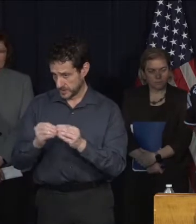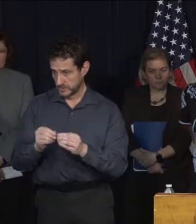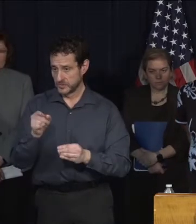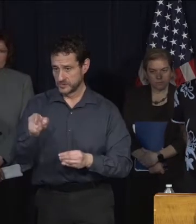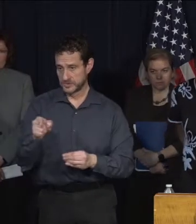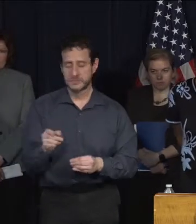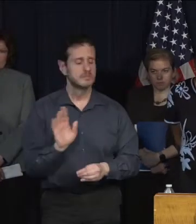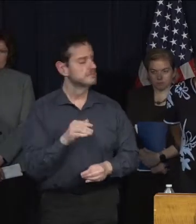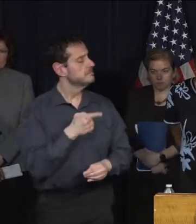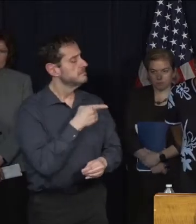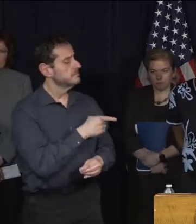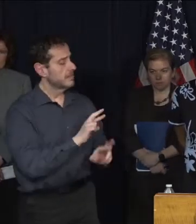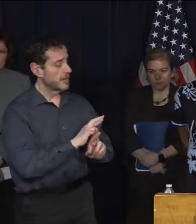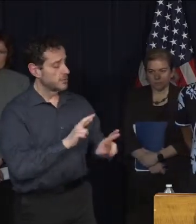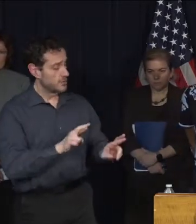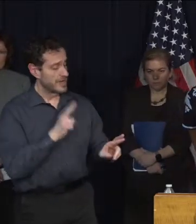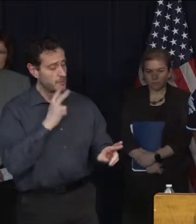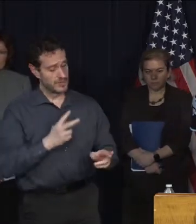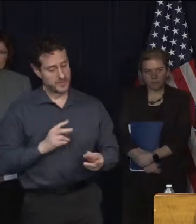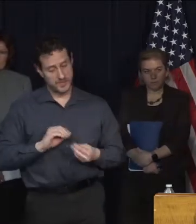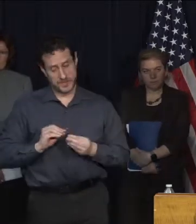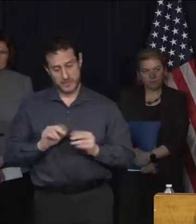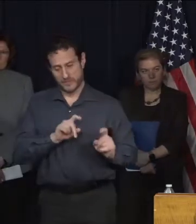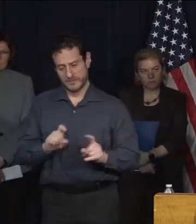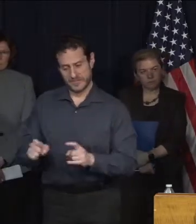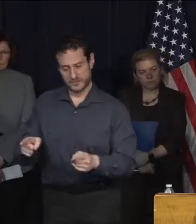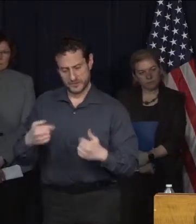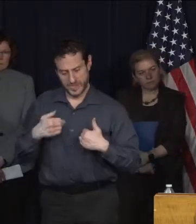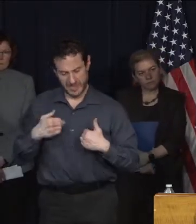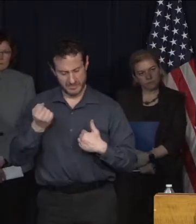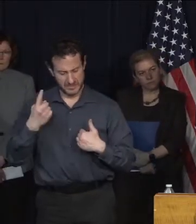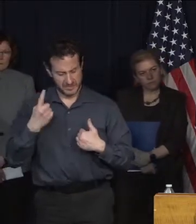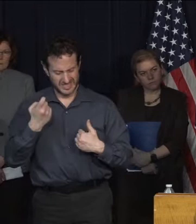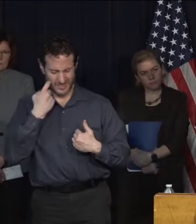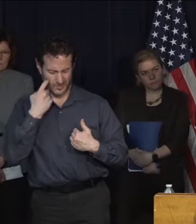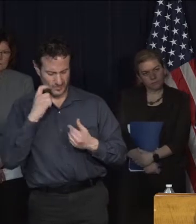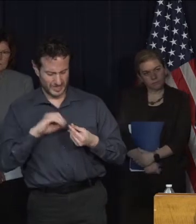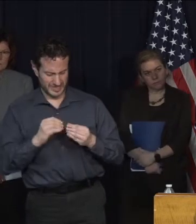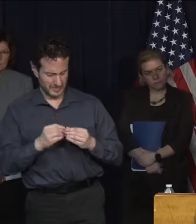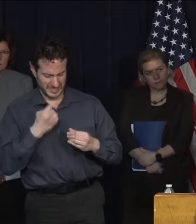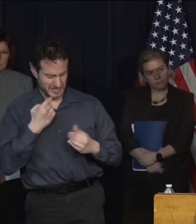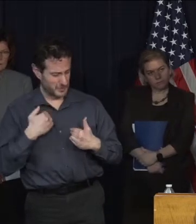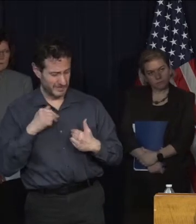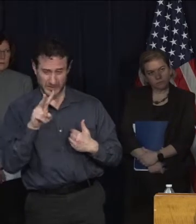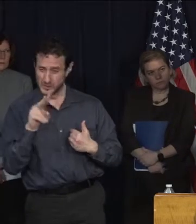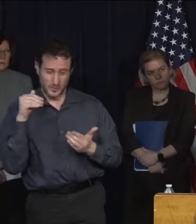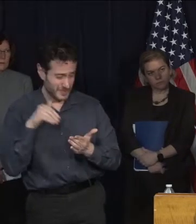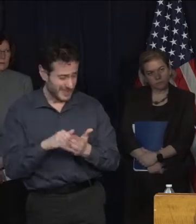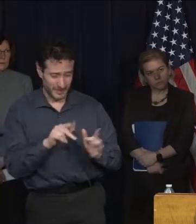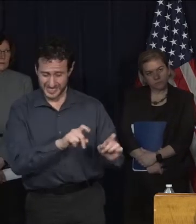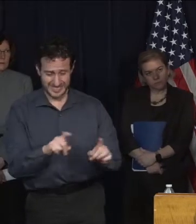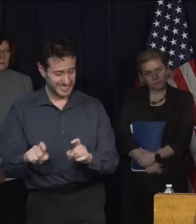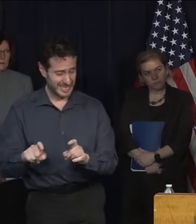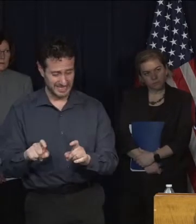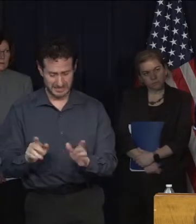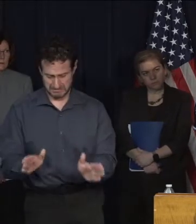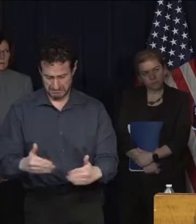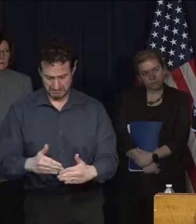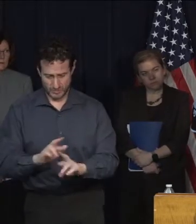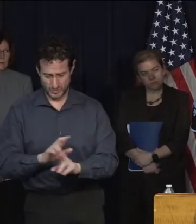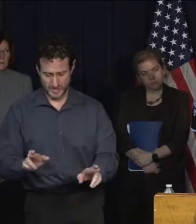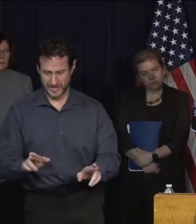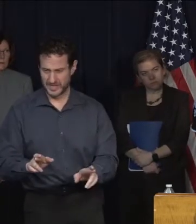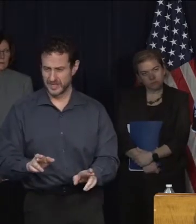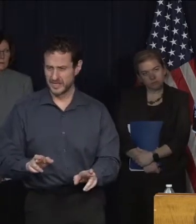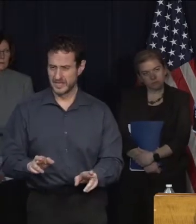you prepared with the number of tests that you have? Because I understand the latest numbers is you have 2,000 test kits available.